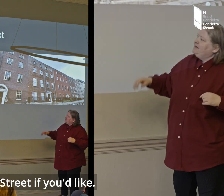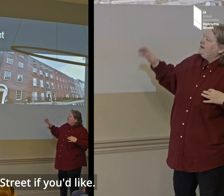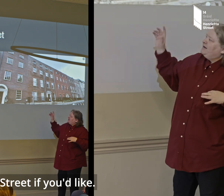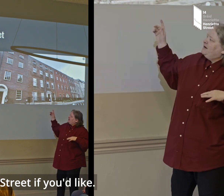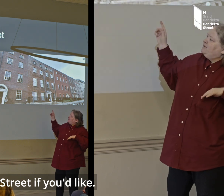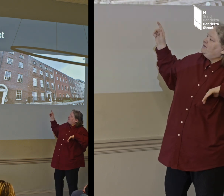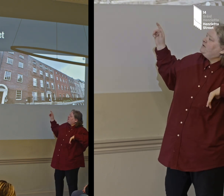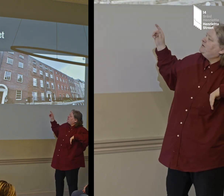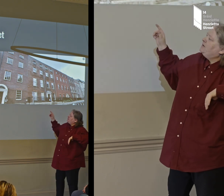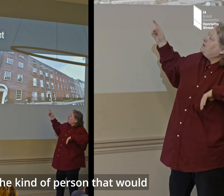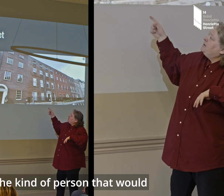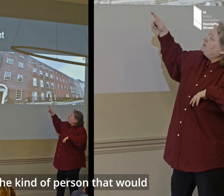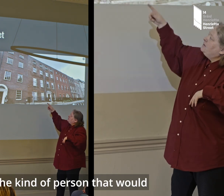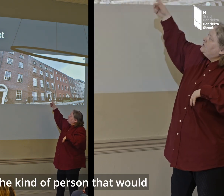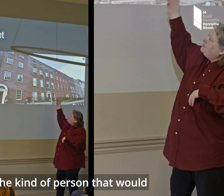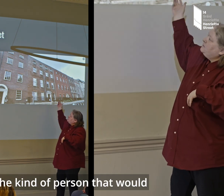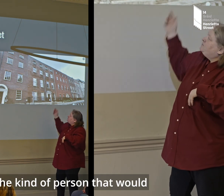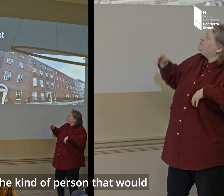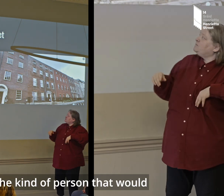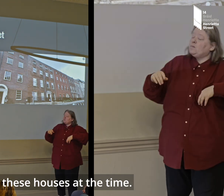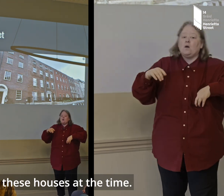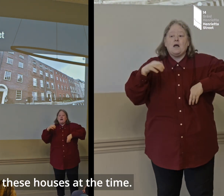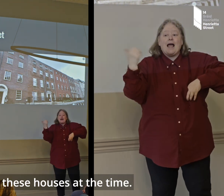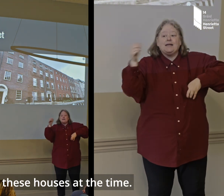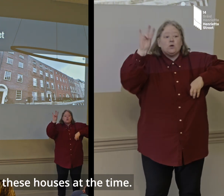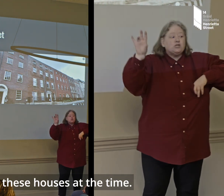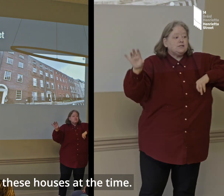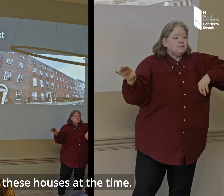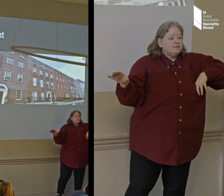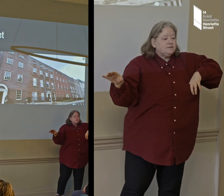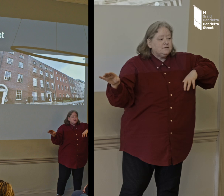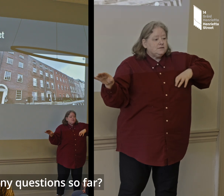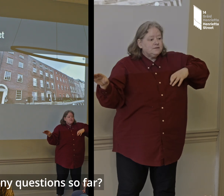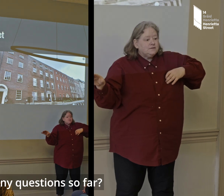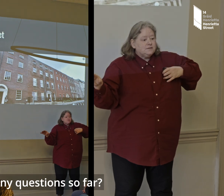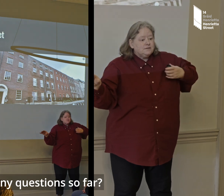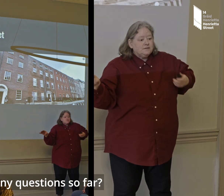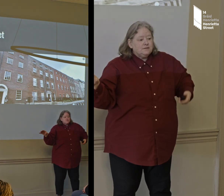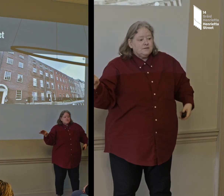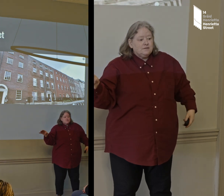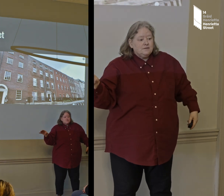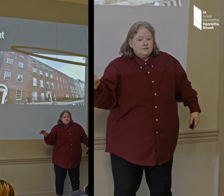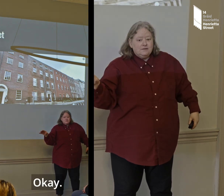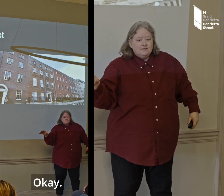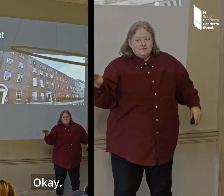Henrietta Street if you'd like. So that's the kind of person that would occupy these houses at the time. Any questions so far?